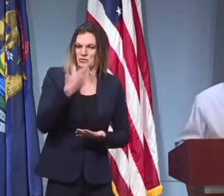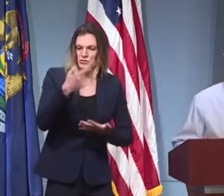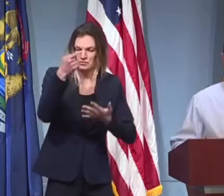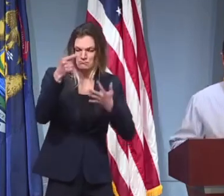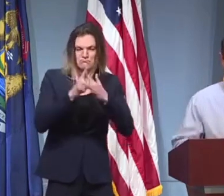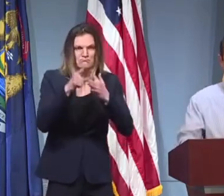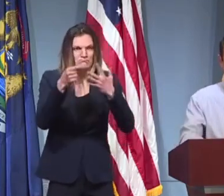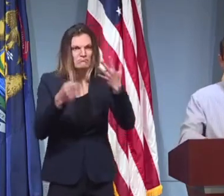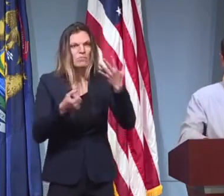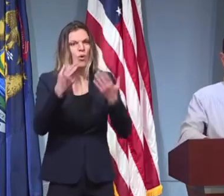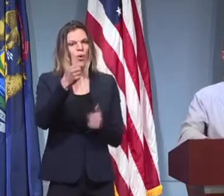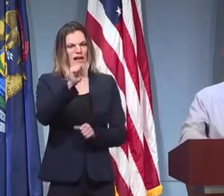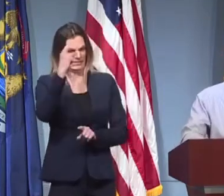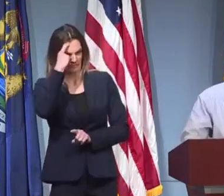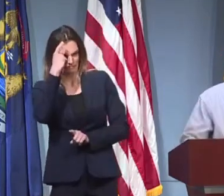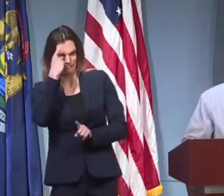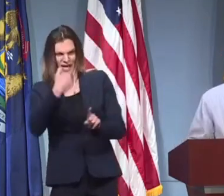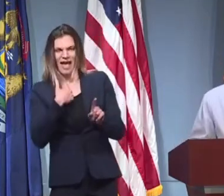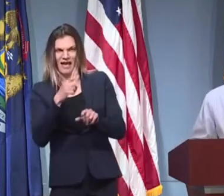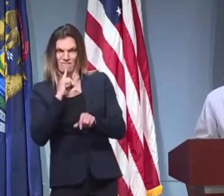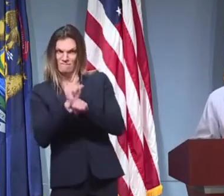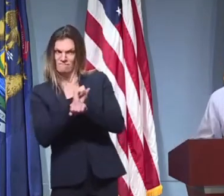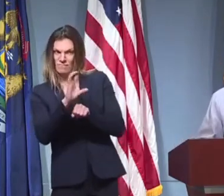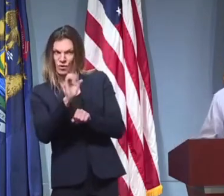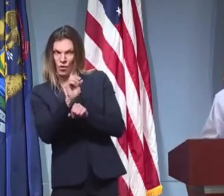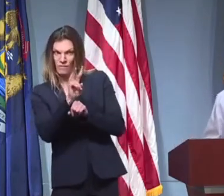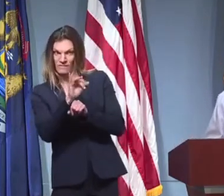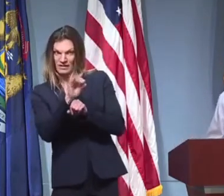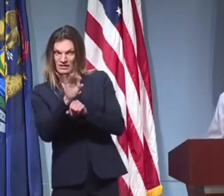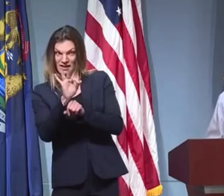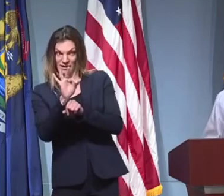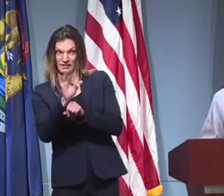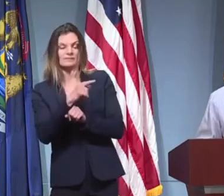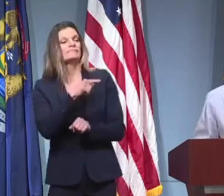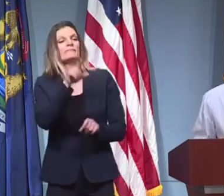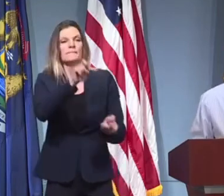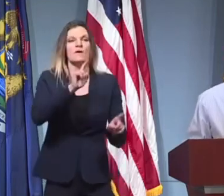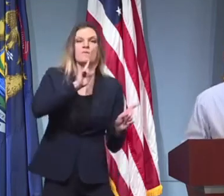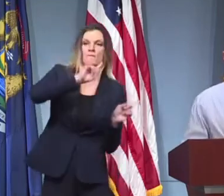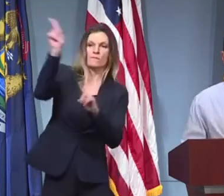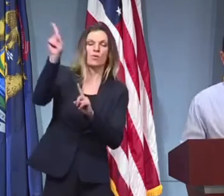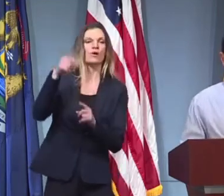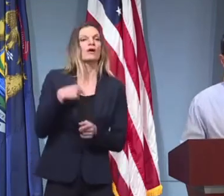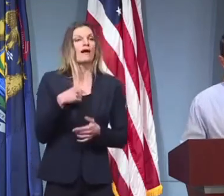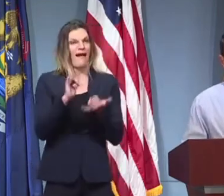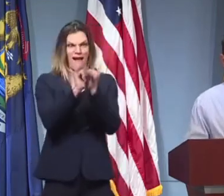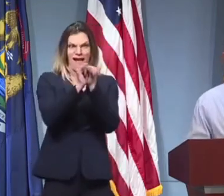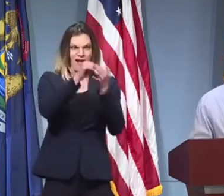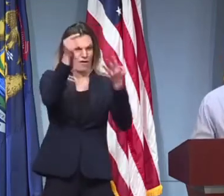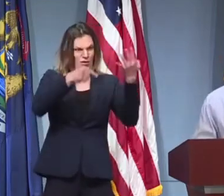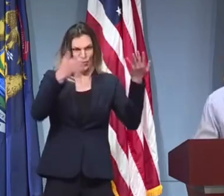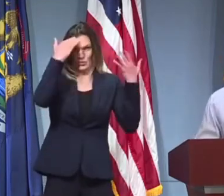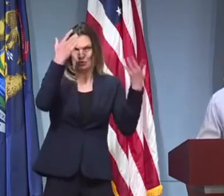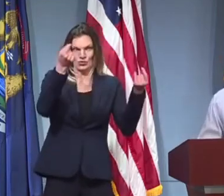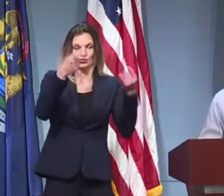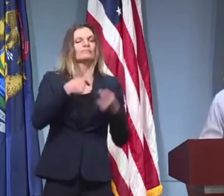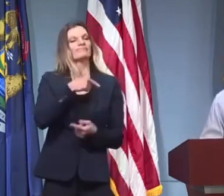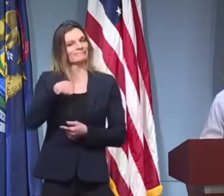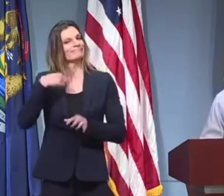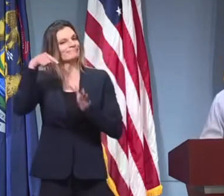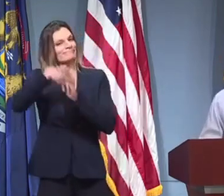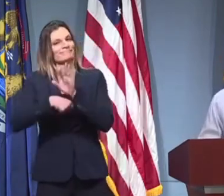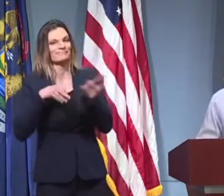COVID, and how to report unsafe working conditions. Because enforcement also includes compliance with CDC and